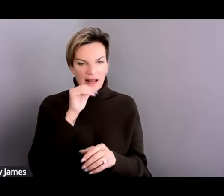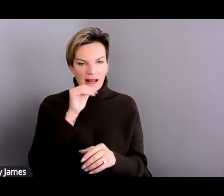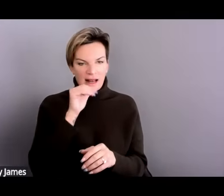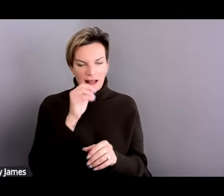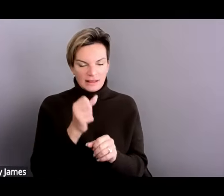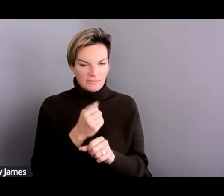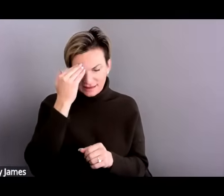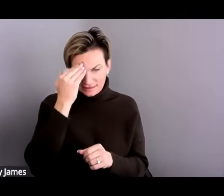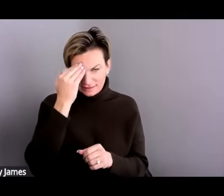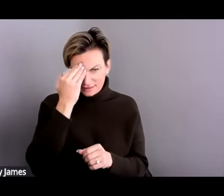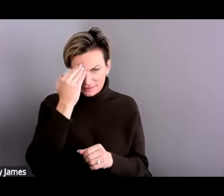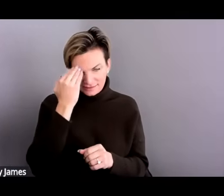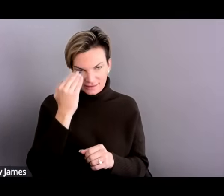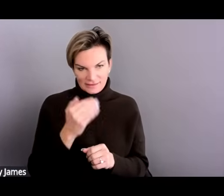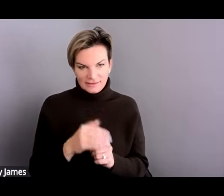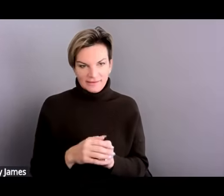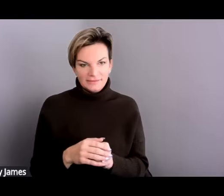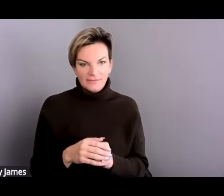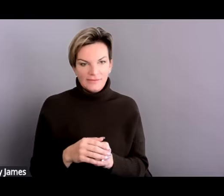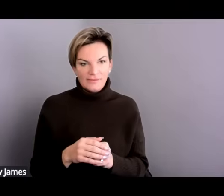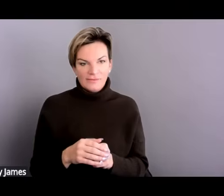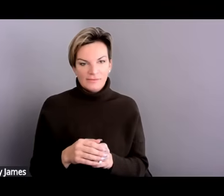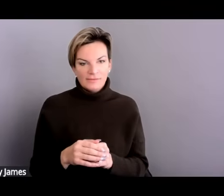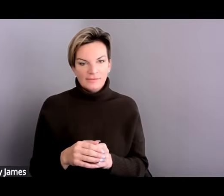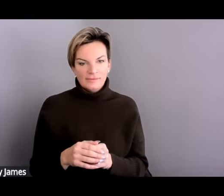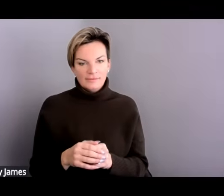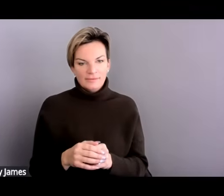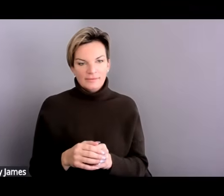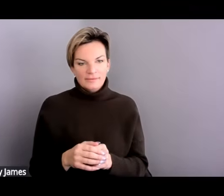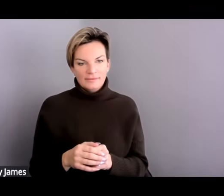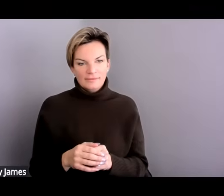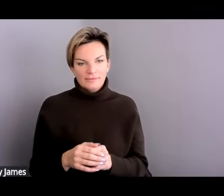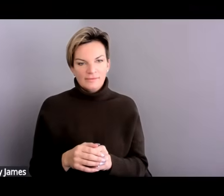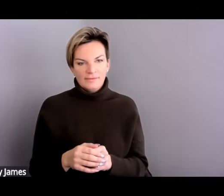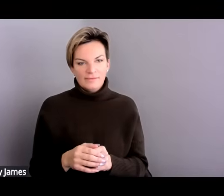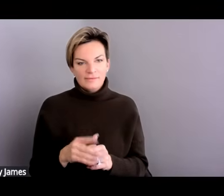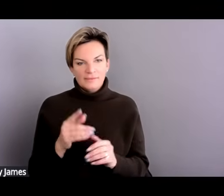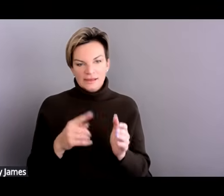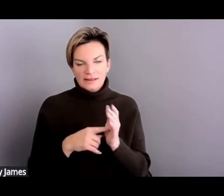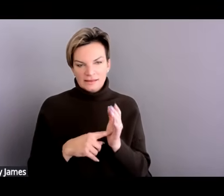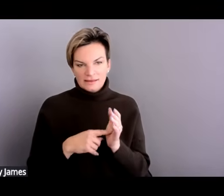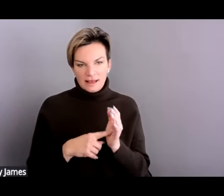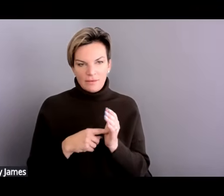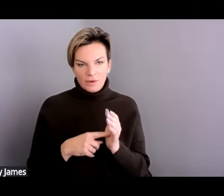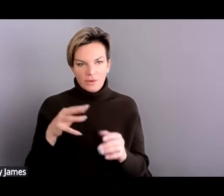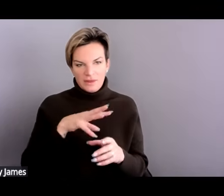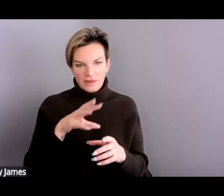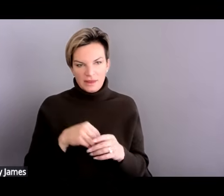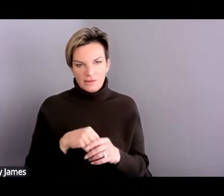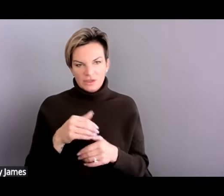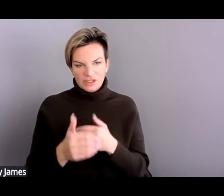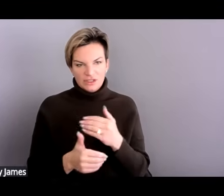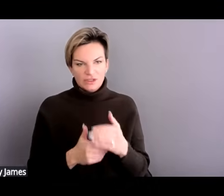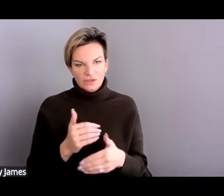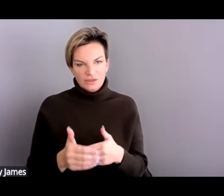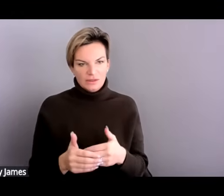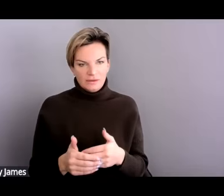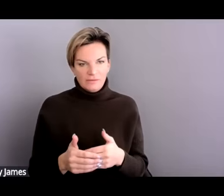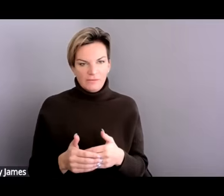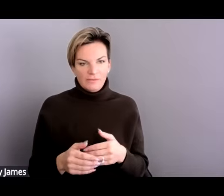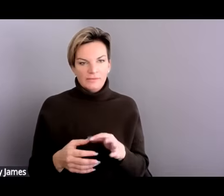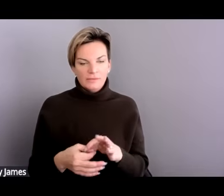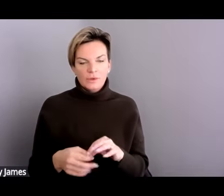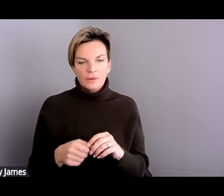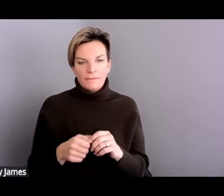mean, as opposed to the example within the procedure, they're laid out in the procedures about the